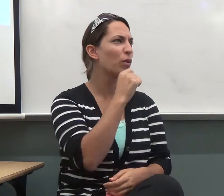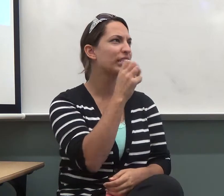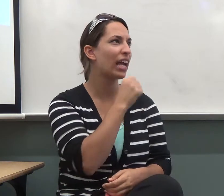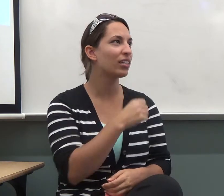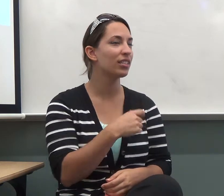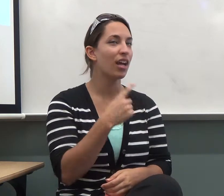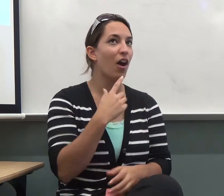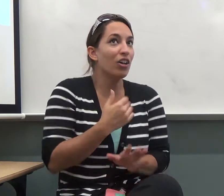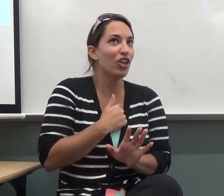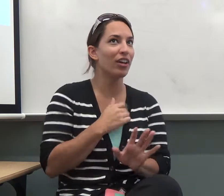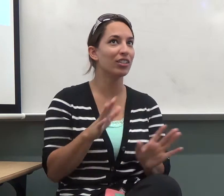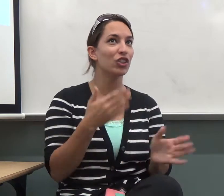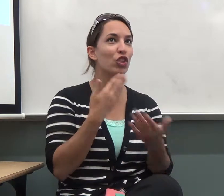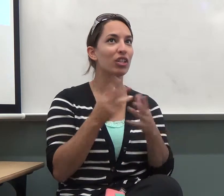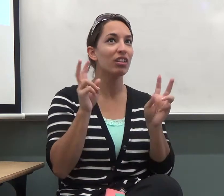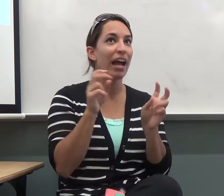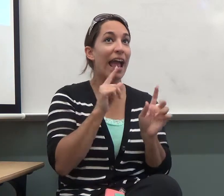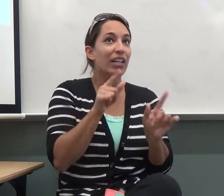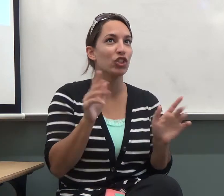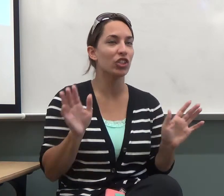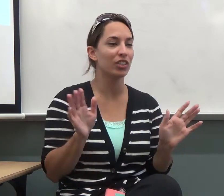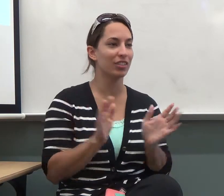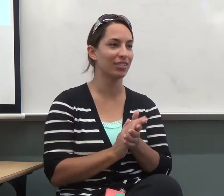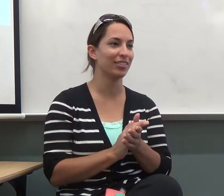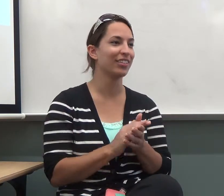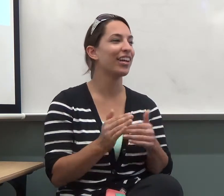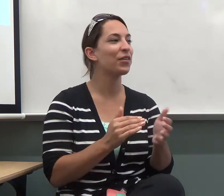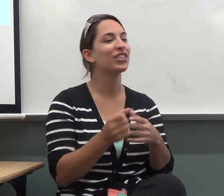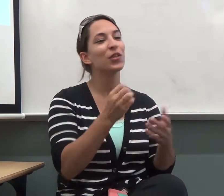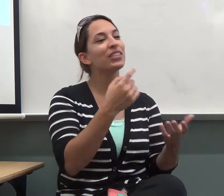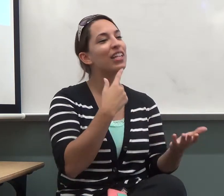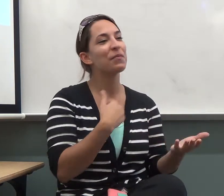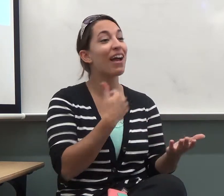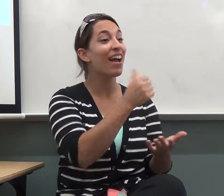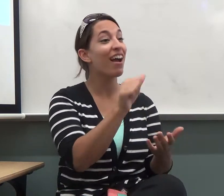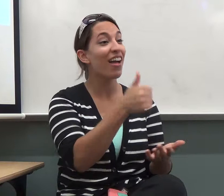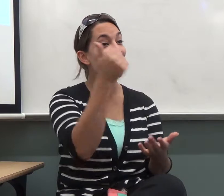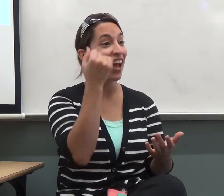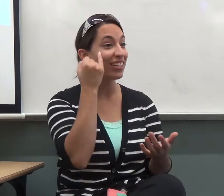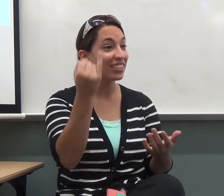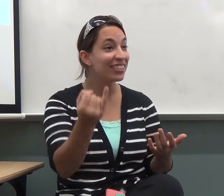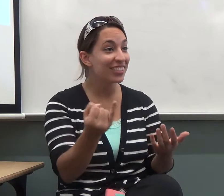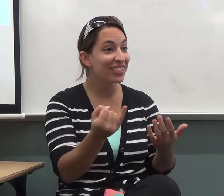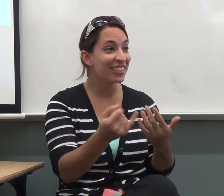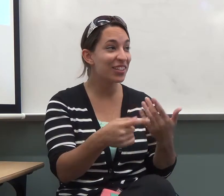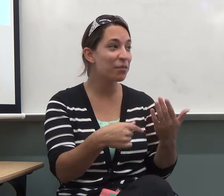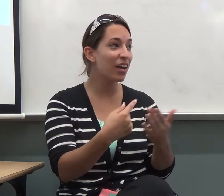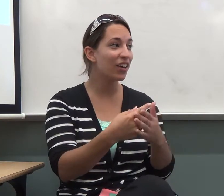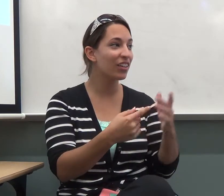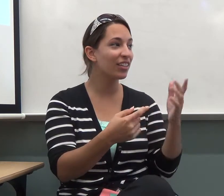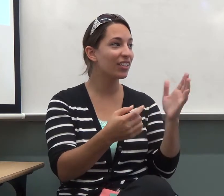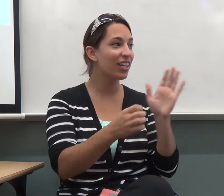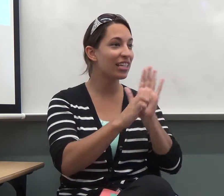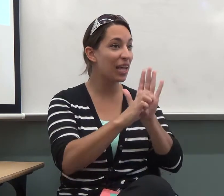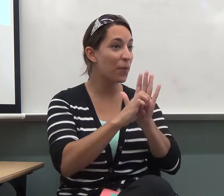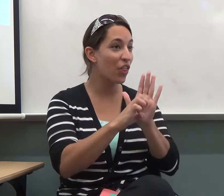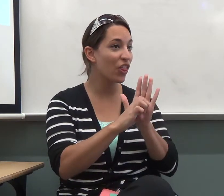answer. Tell me. Anybody got any ideas? Does that come down to your who, what, where, why? No,